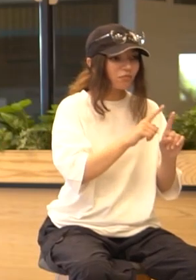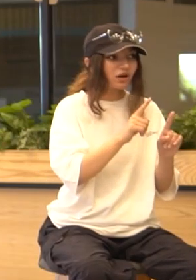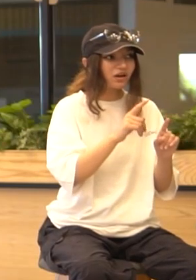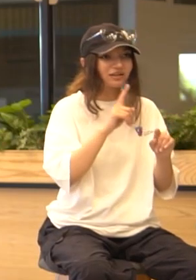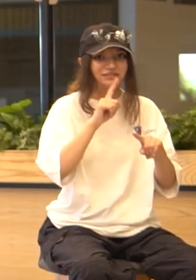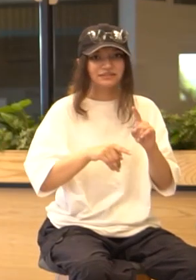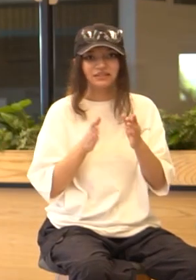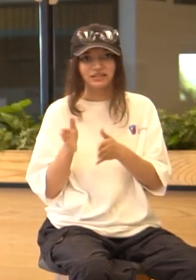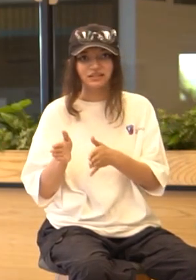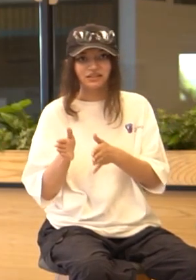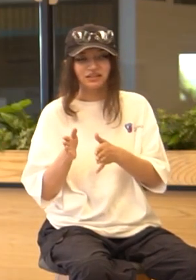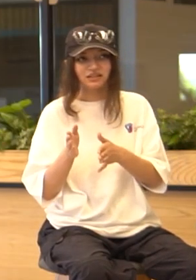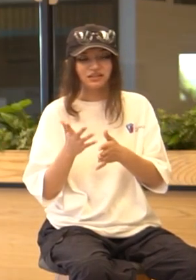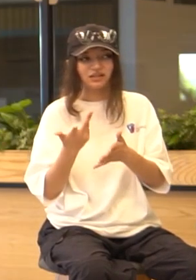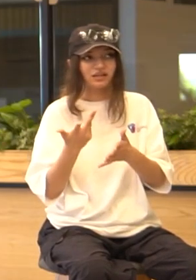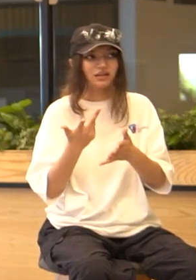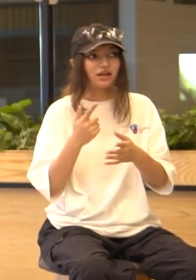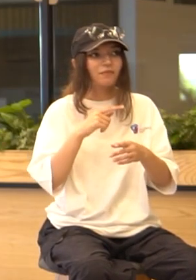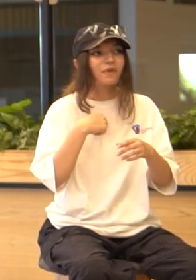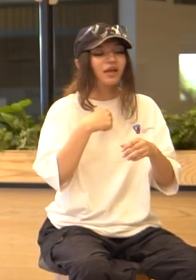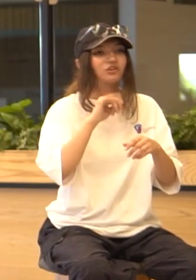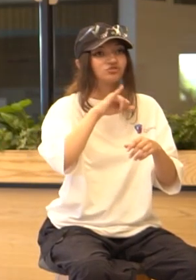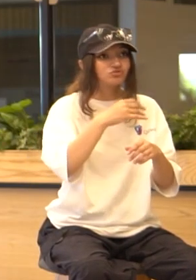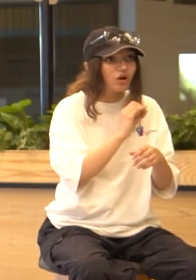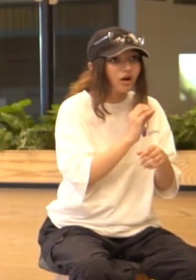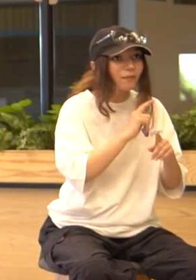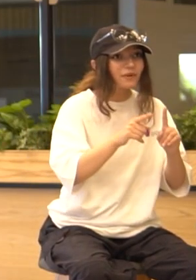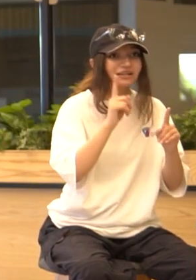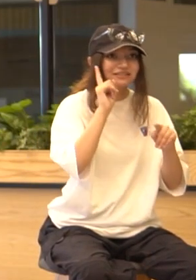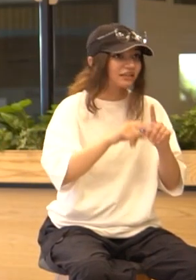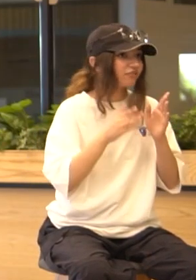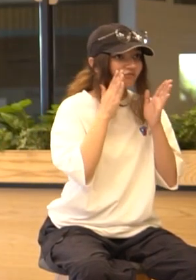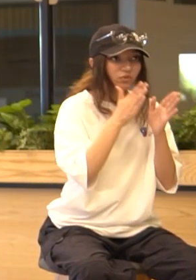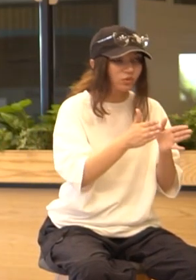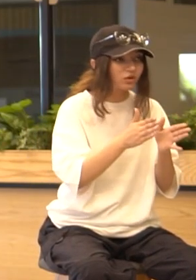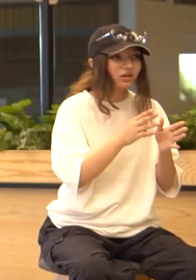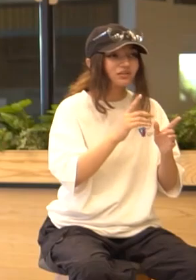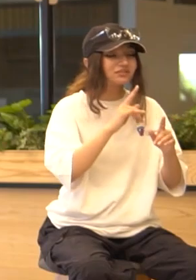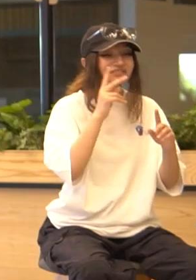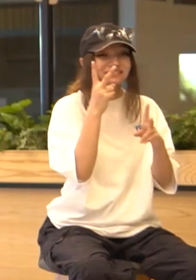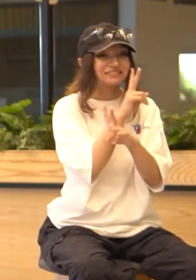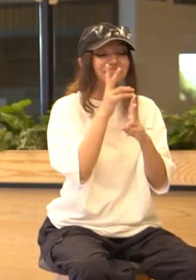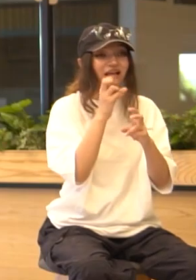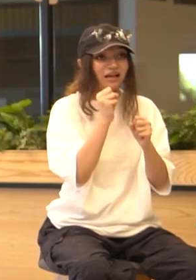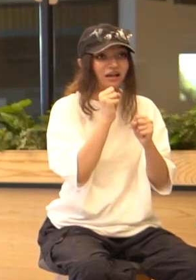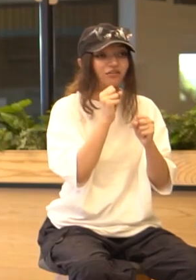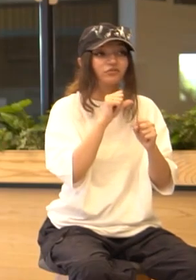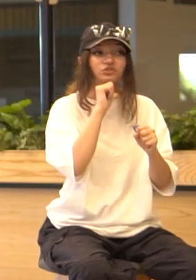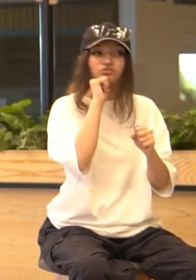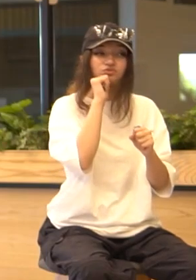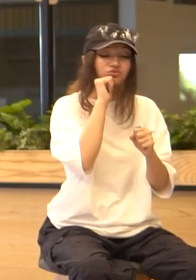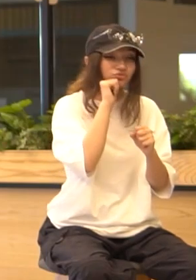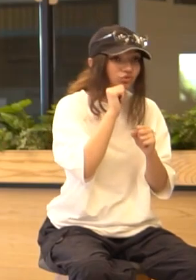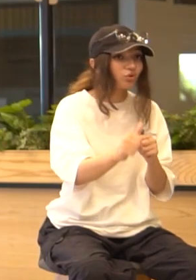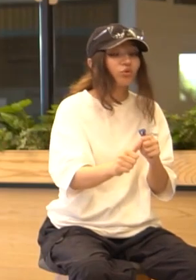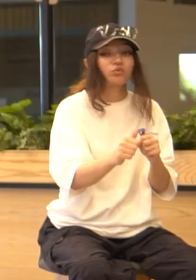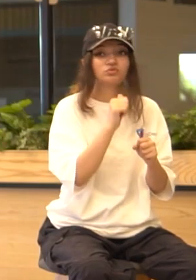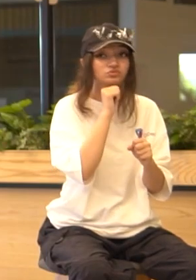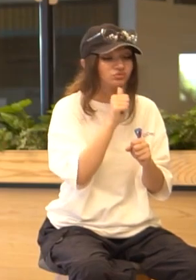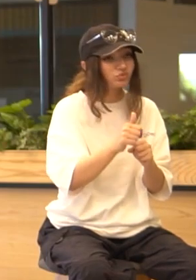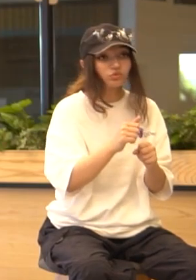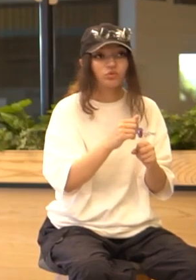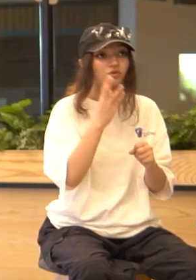I tried it this way, I tried it that way, it's not happening. Don't let that initial chaos confuse you or discourage you